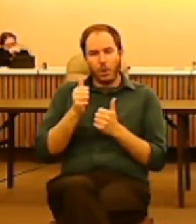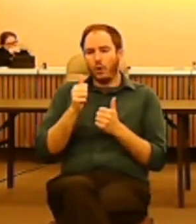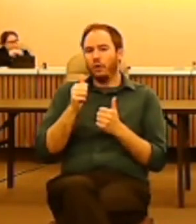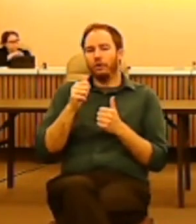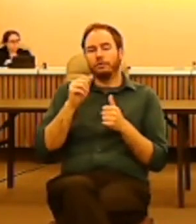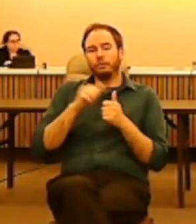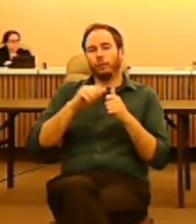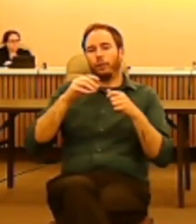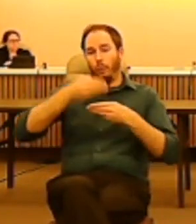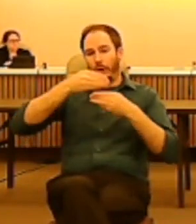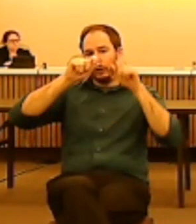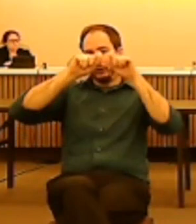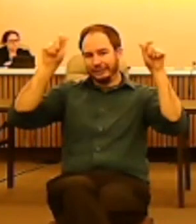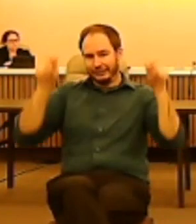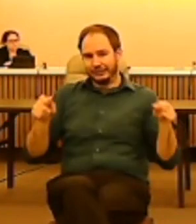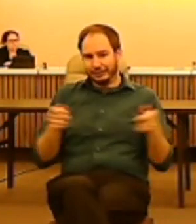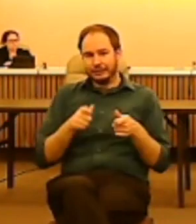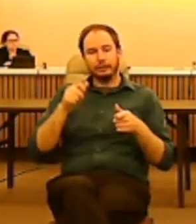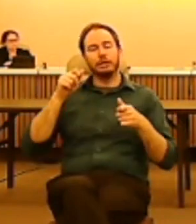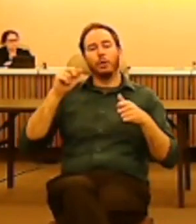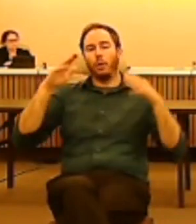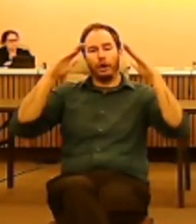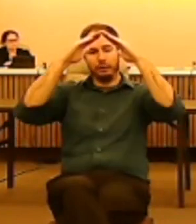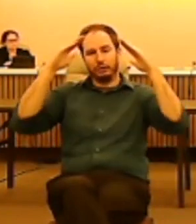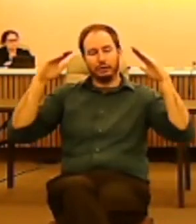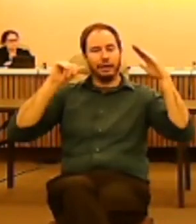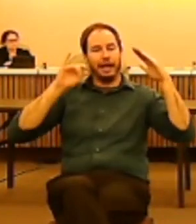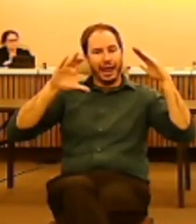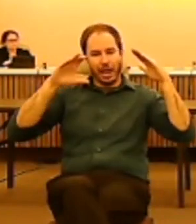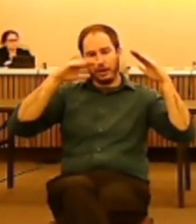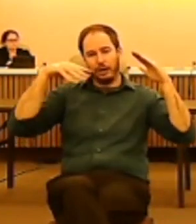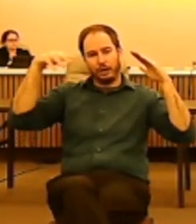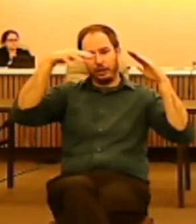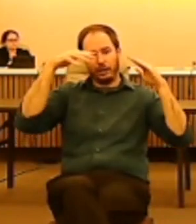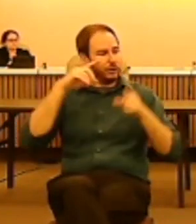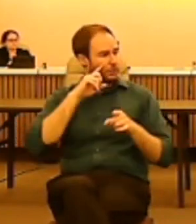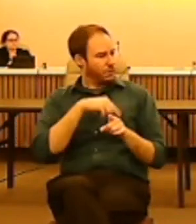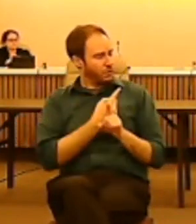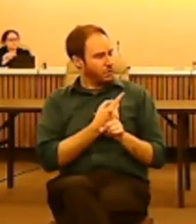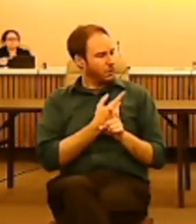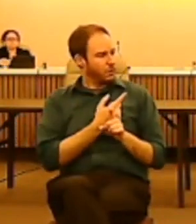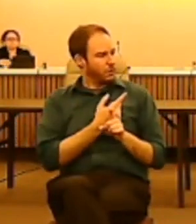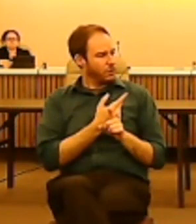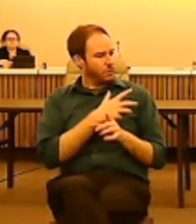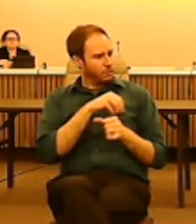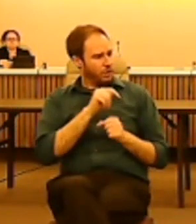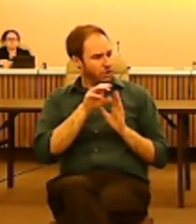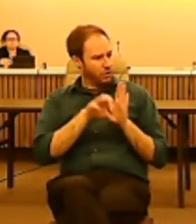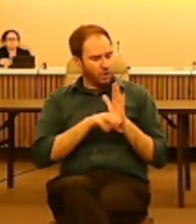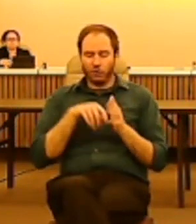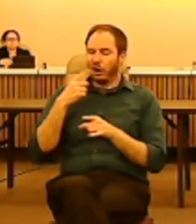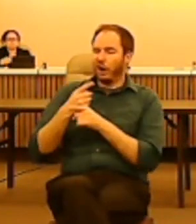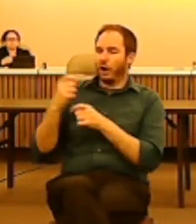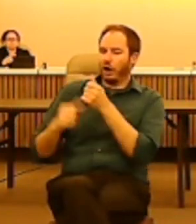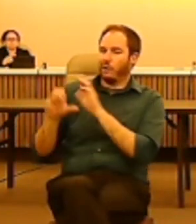ceiling, in the, or, you know, the attic. And there- that would just be, part of the code, right? That's part of the